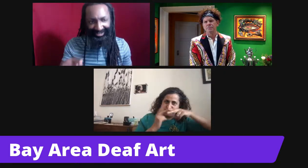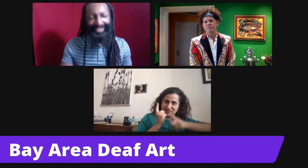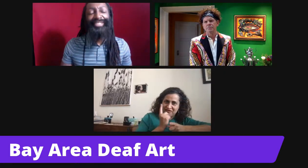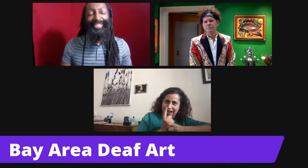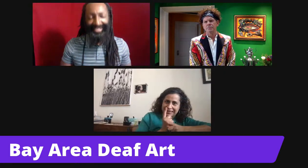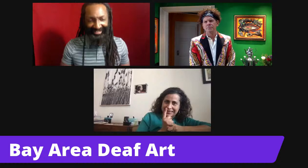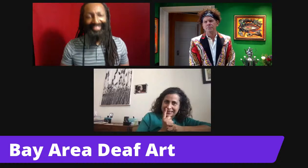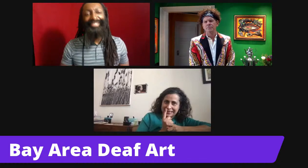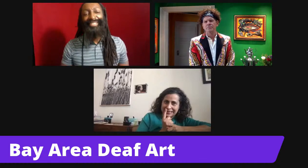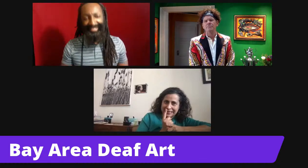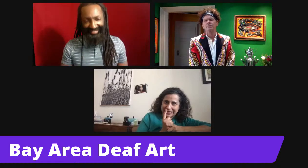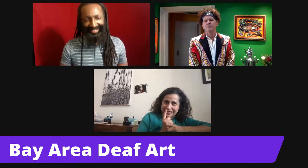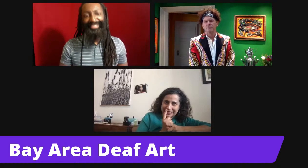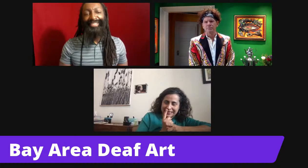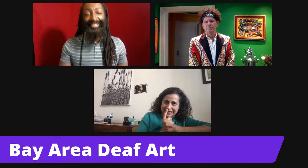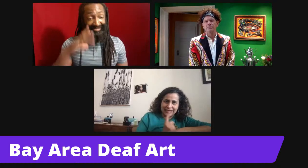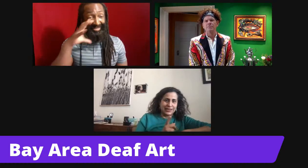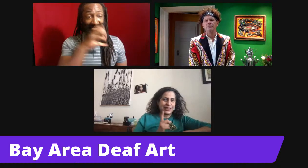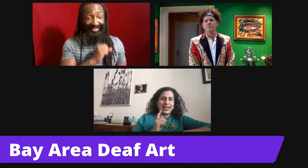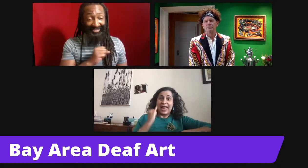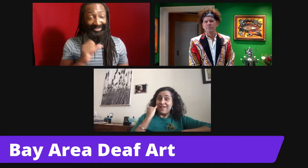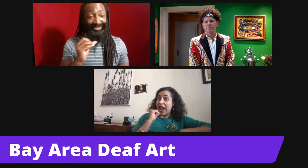I think I spelled her name correctly. I think so.